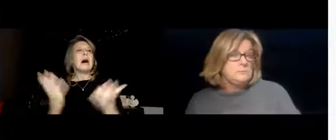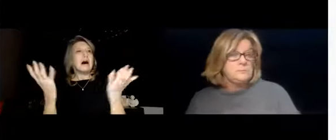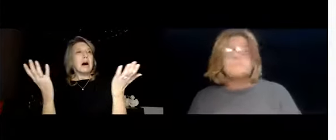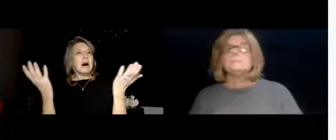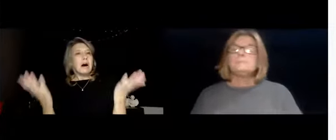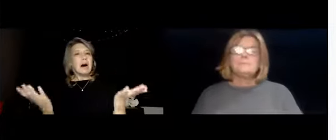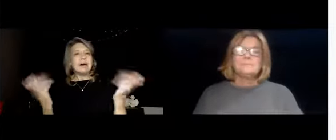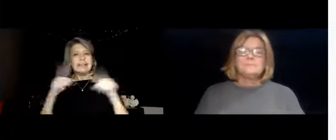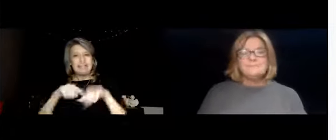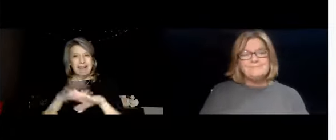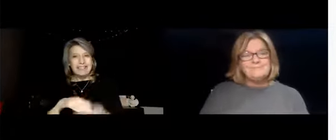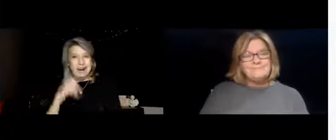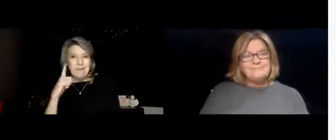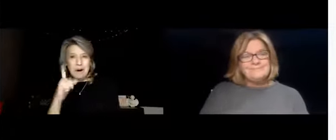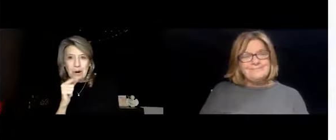for all of that?